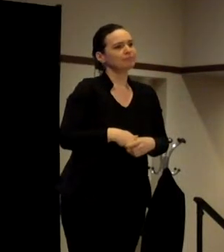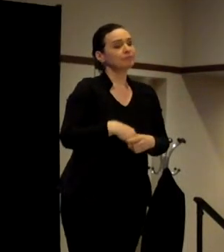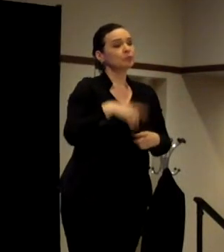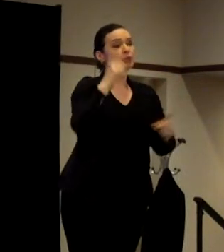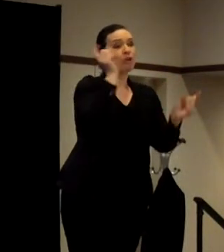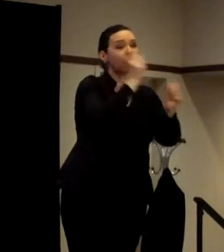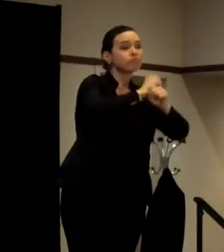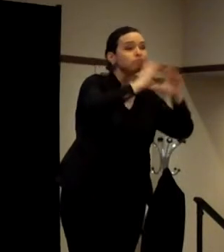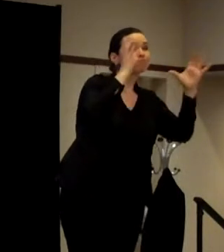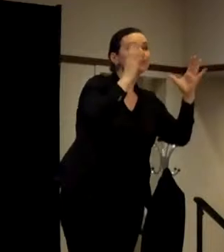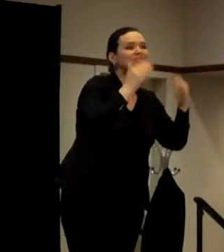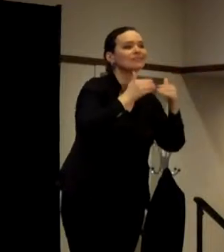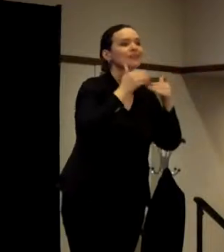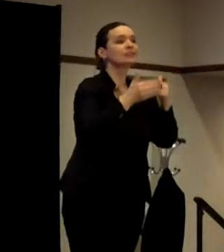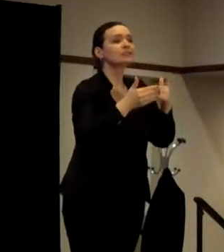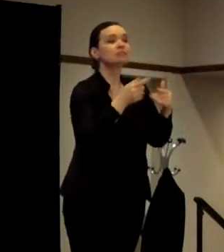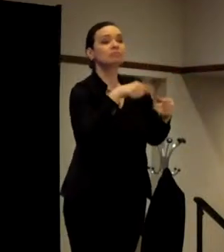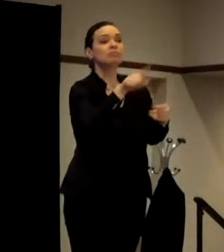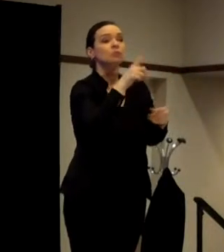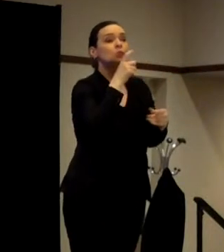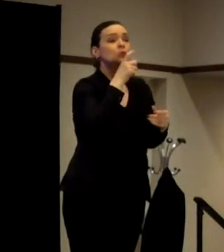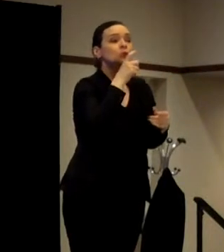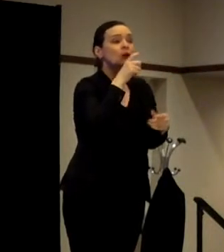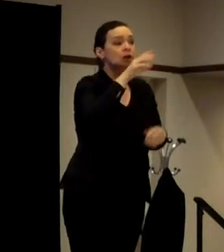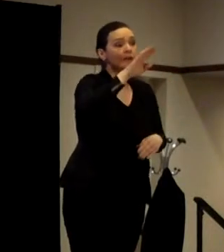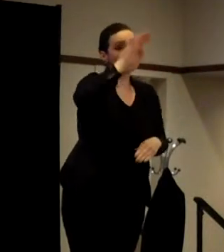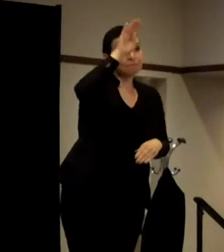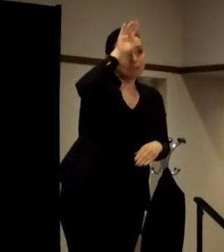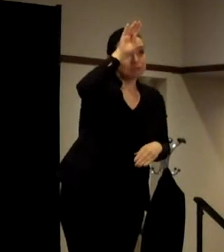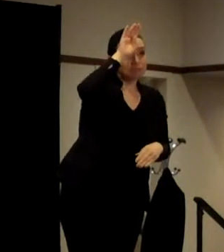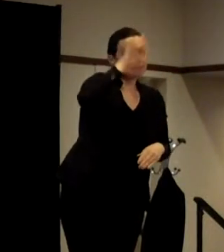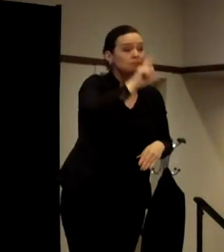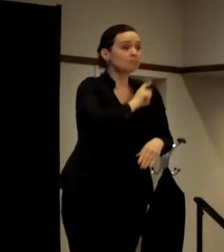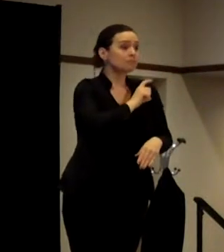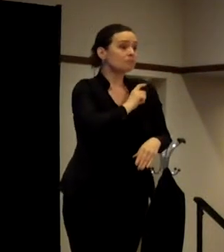professionals, frontline workers, you think of educators,